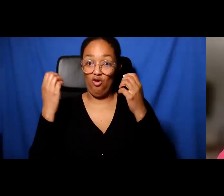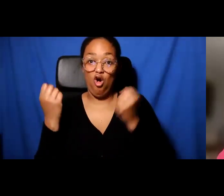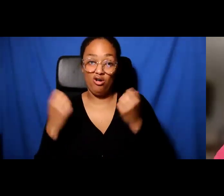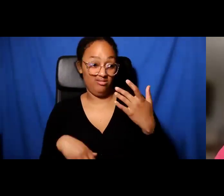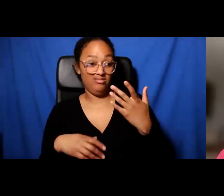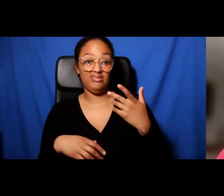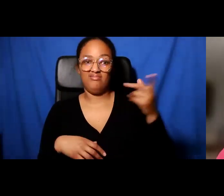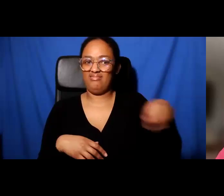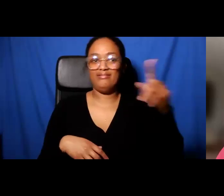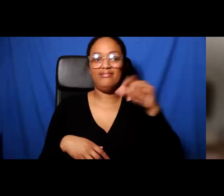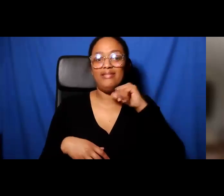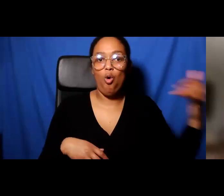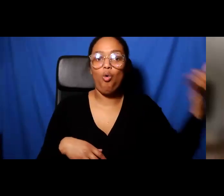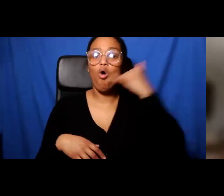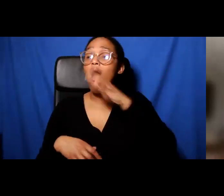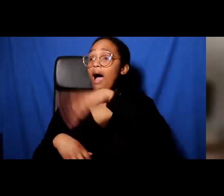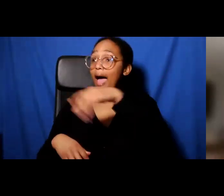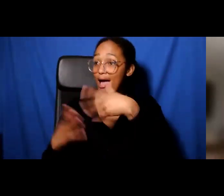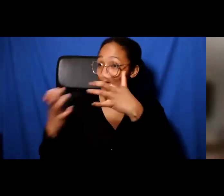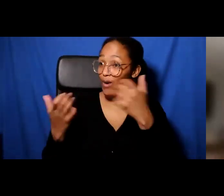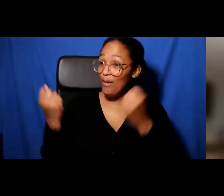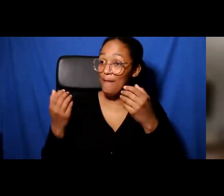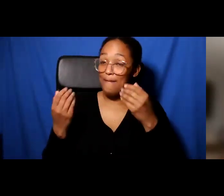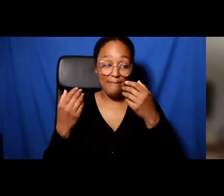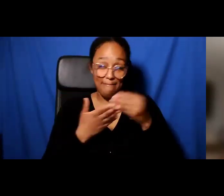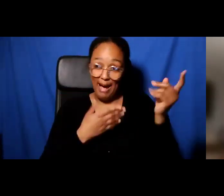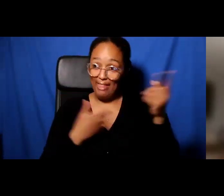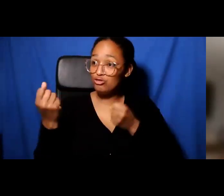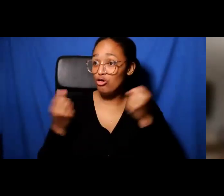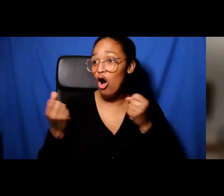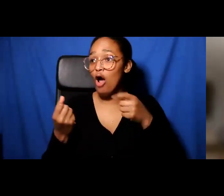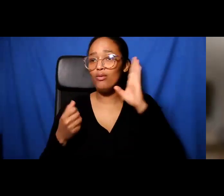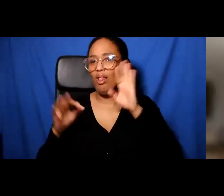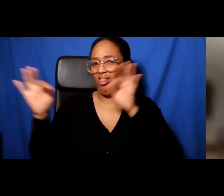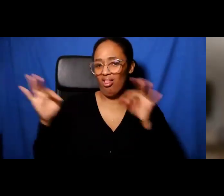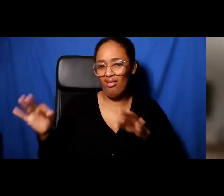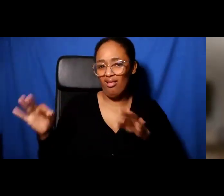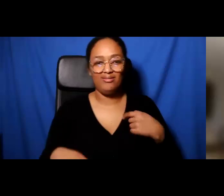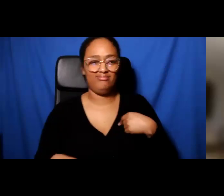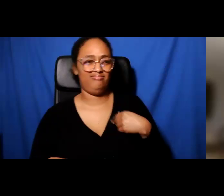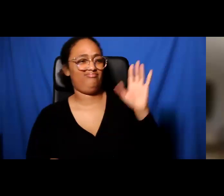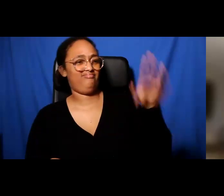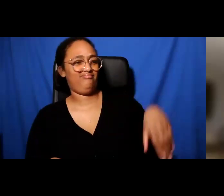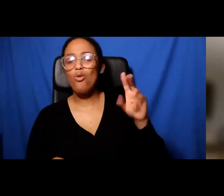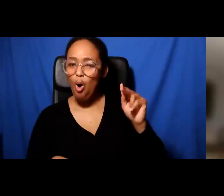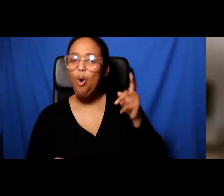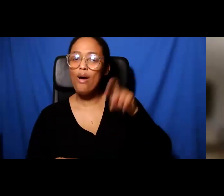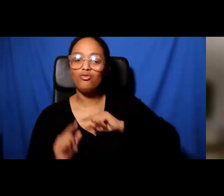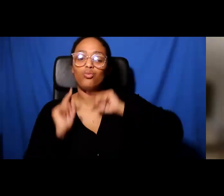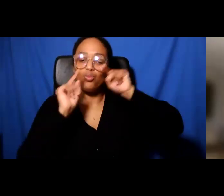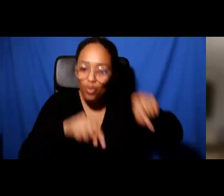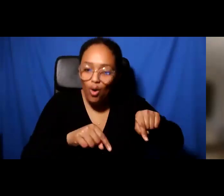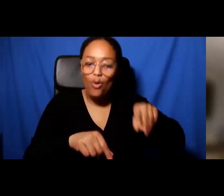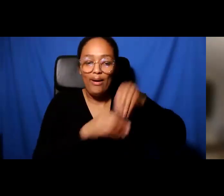$10,000. We wouldn't buy it, right? Because we don't believe it yet. We need to be convicted on this. We need to believe in this car, that this car belongs to us and would be a